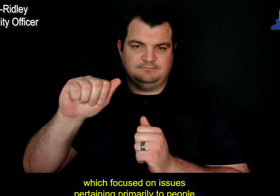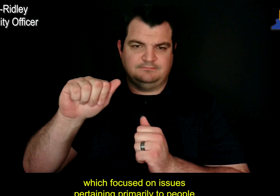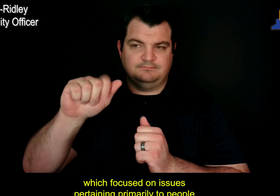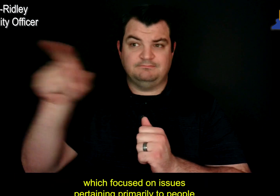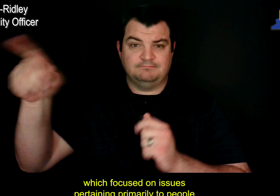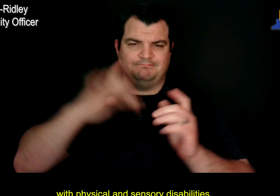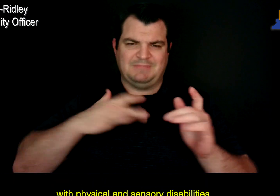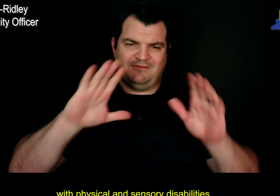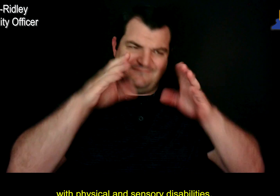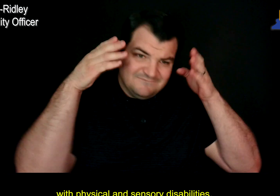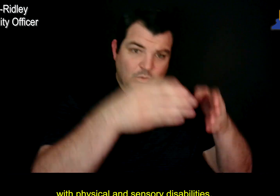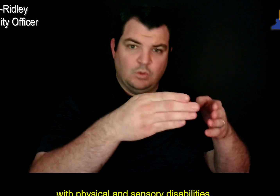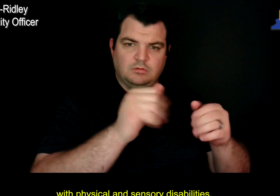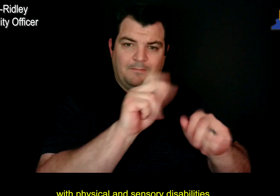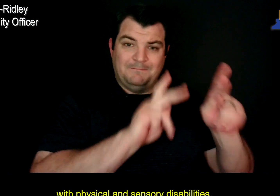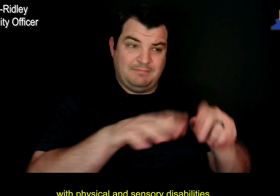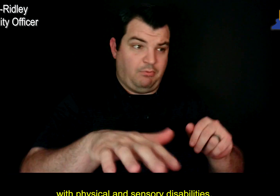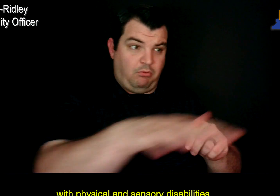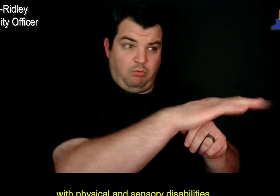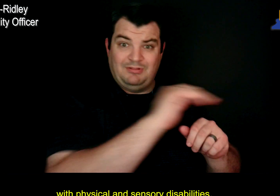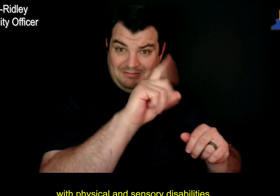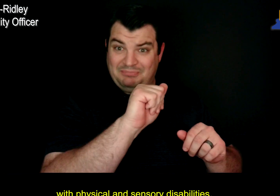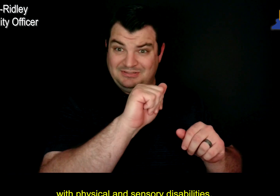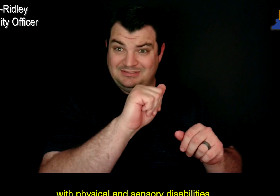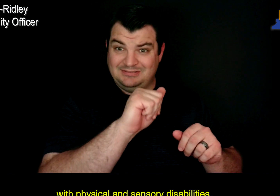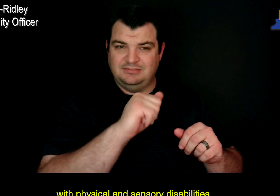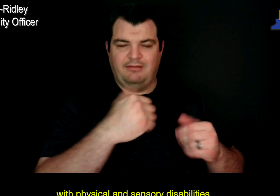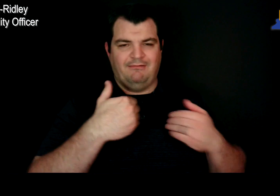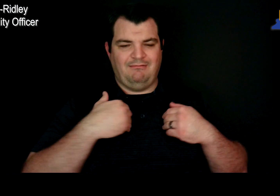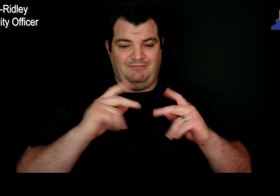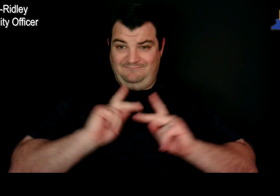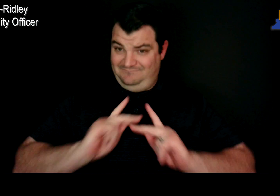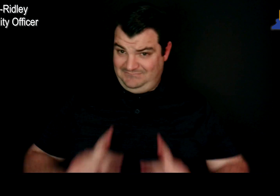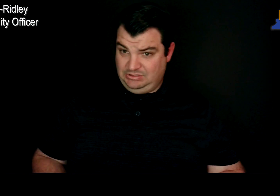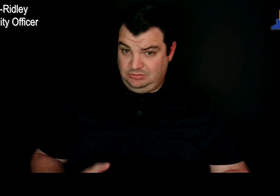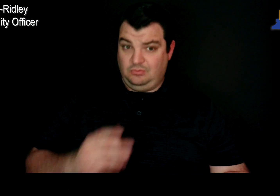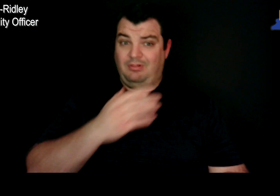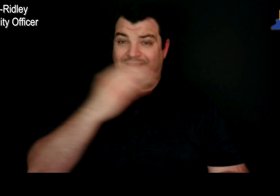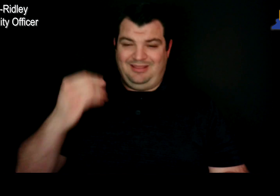primarily to people with physical and sensory disabilities.